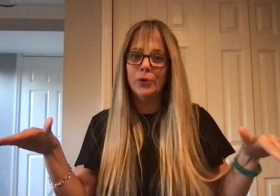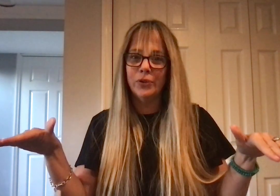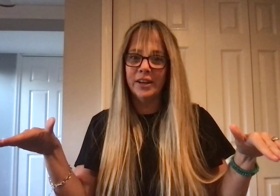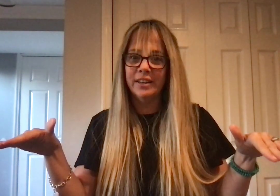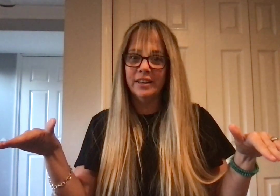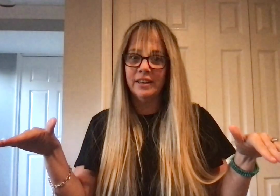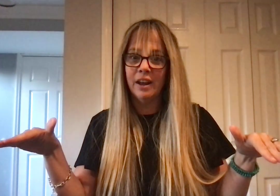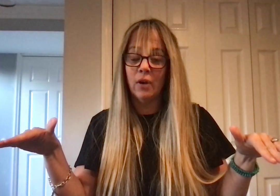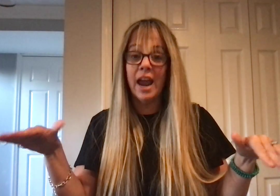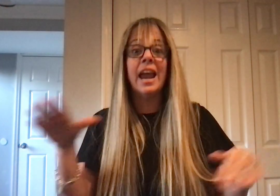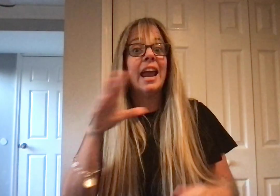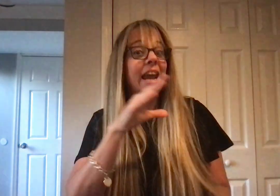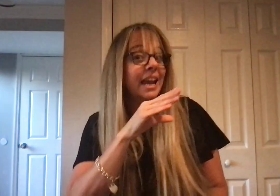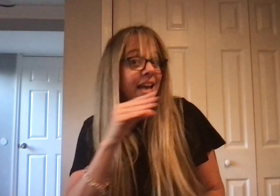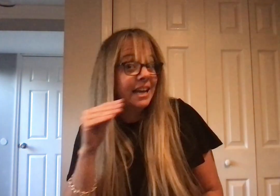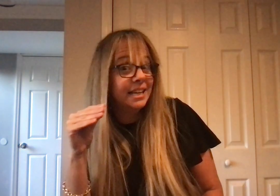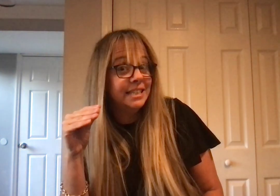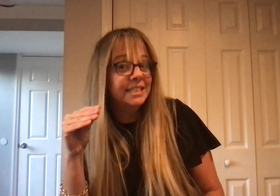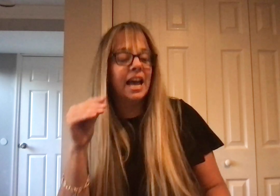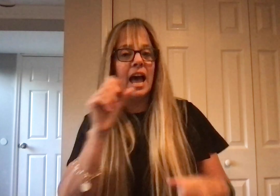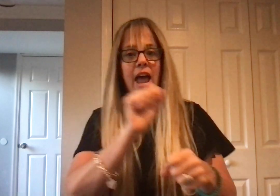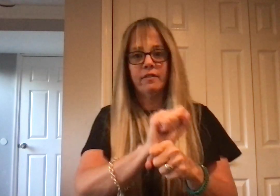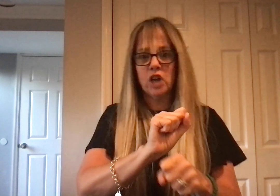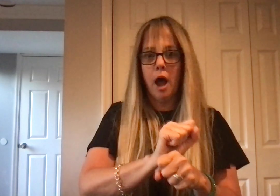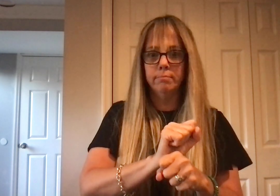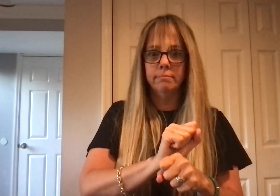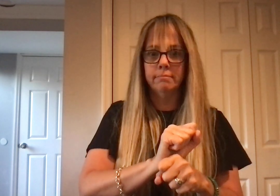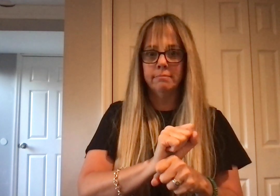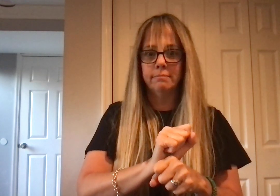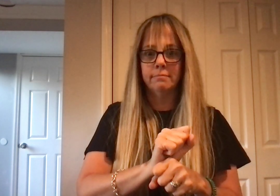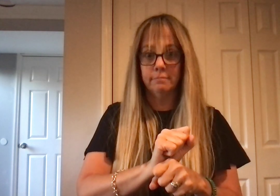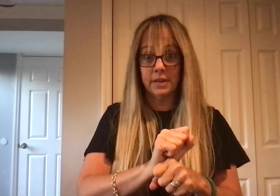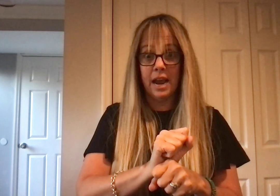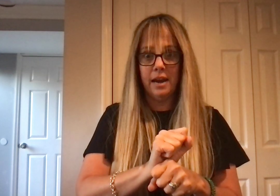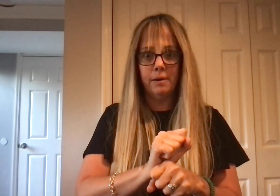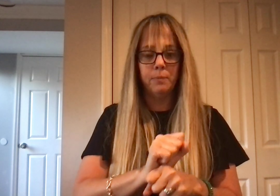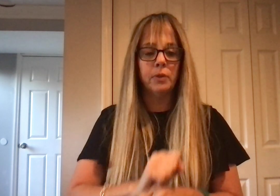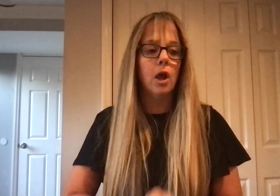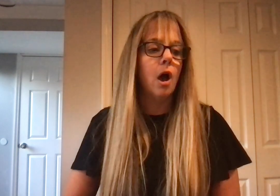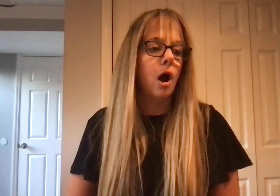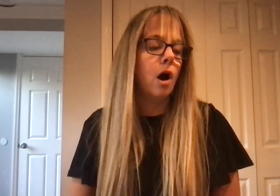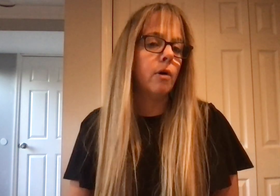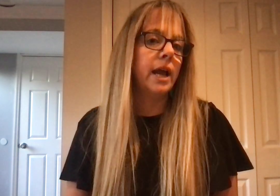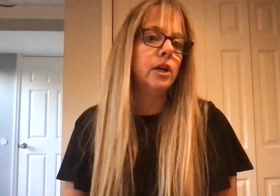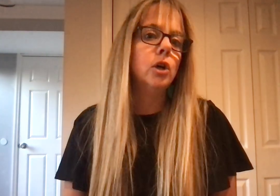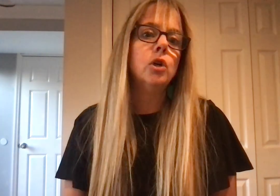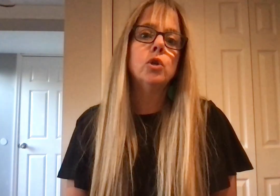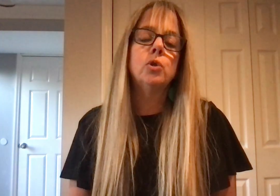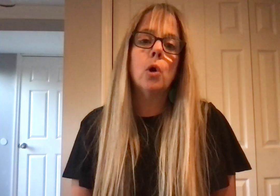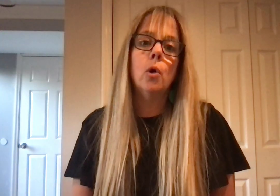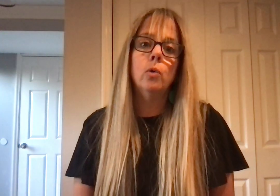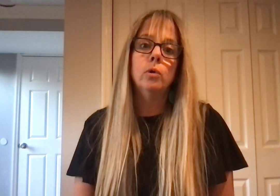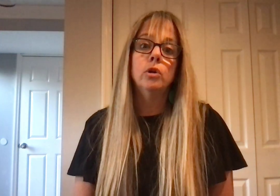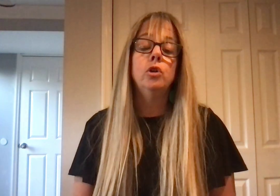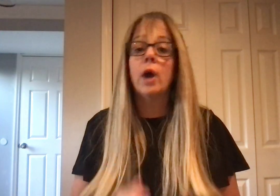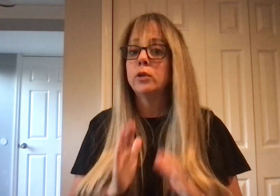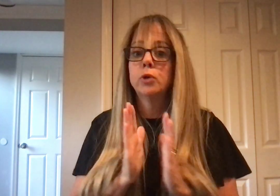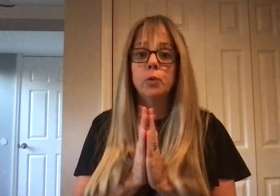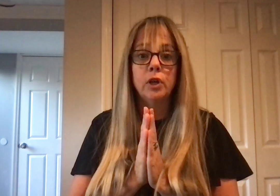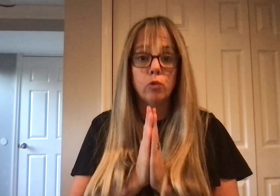children, okay, and I have a job, okay? All right, So you guys were doing great